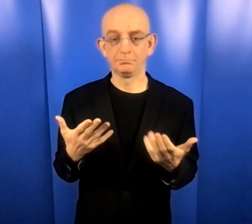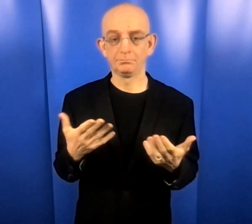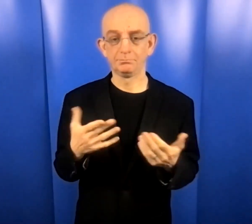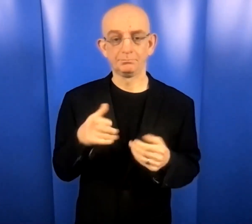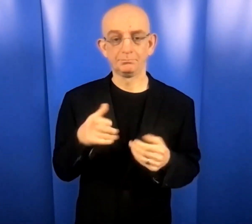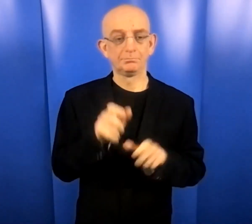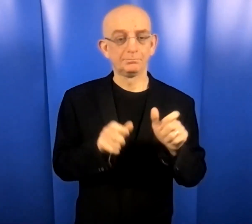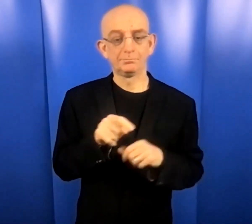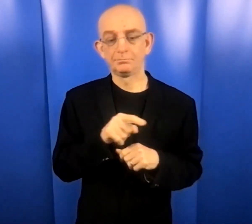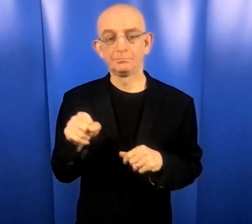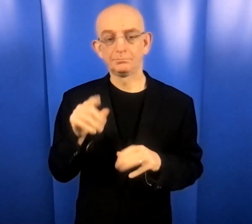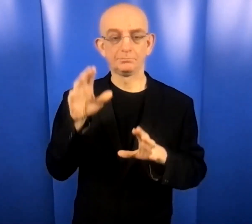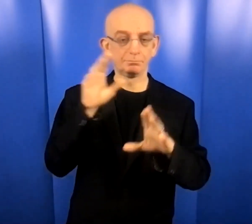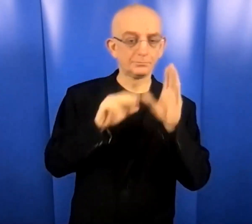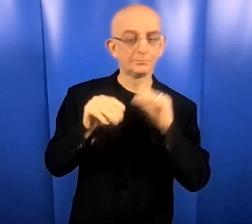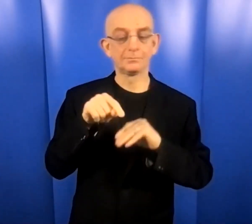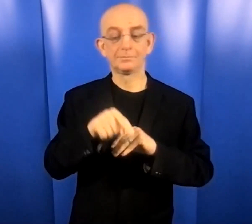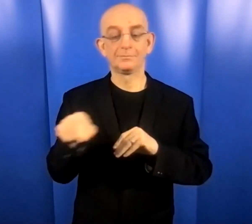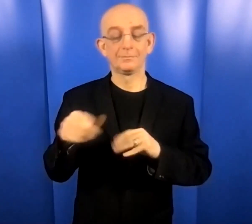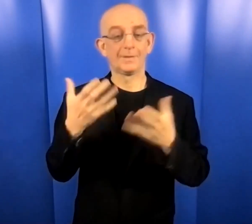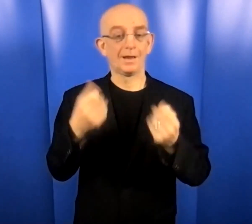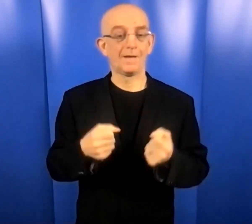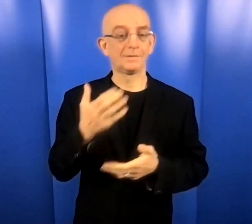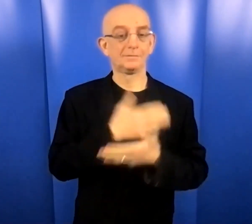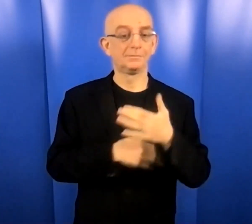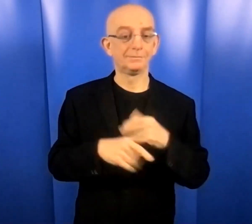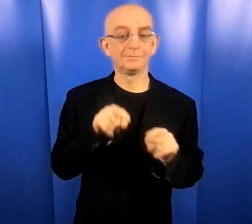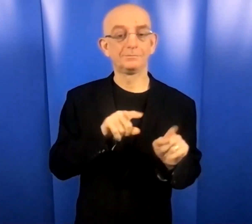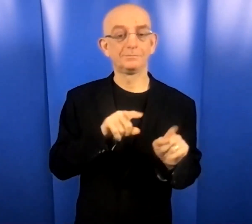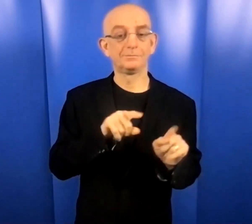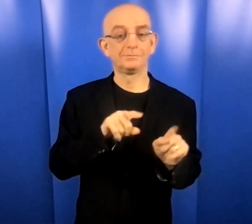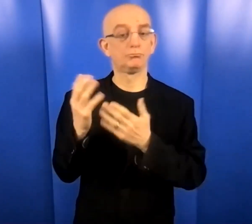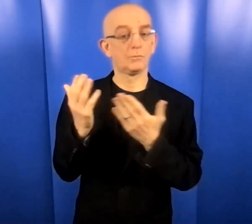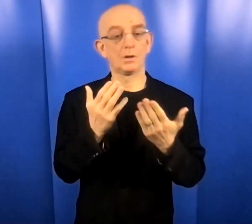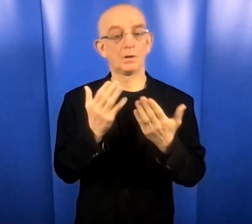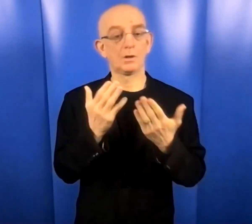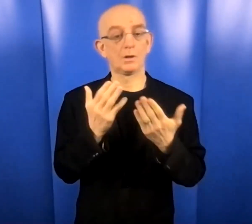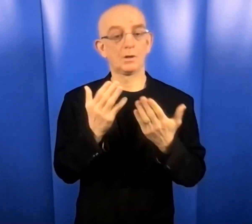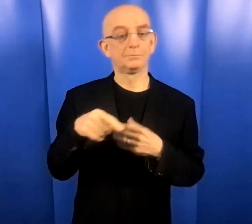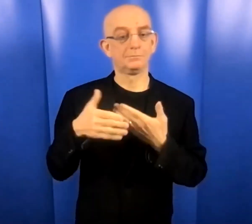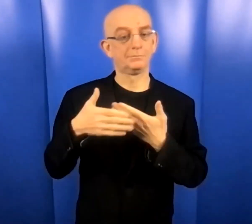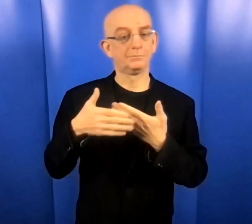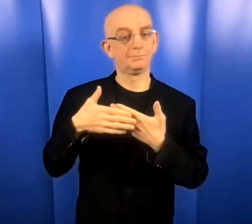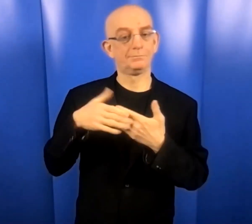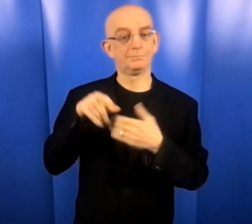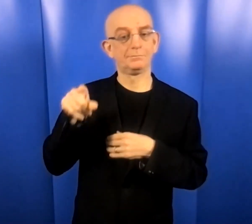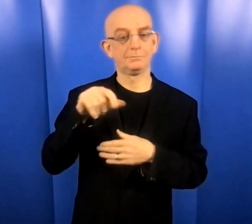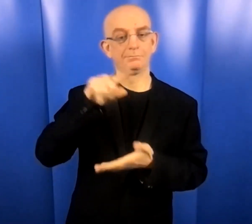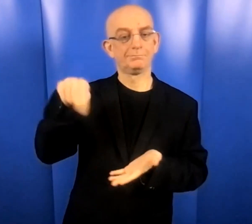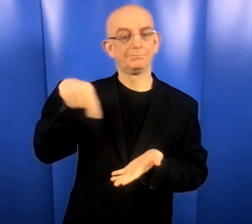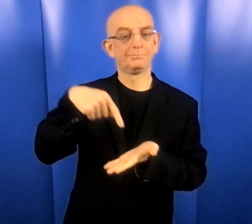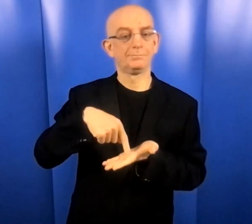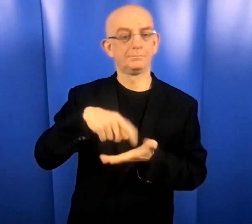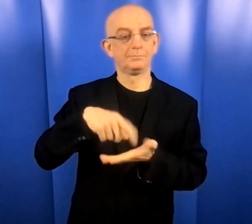are going to classes are here in Juba, because of the existence of